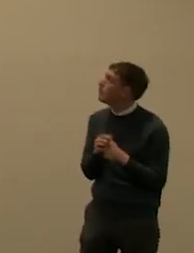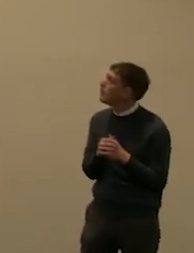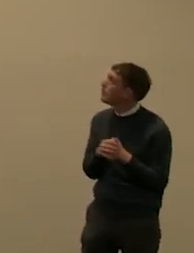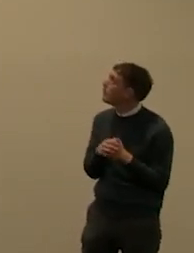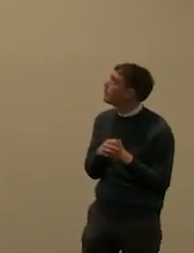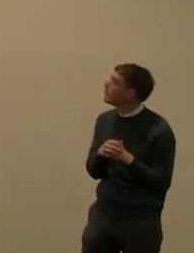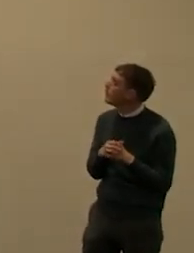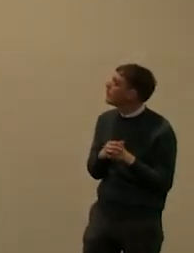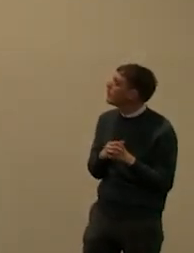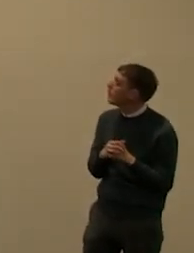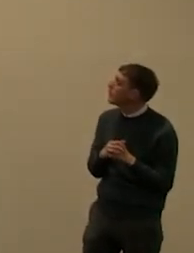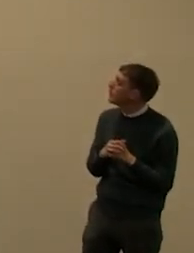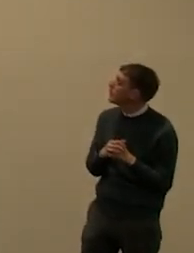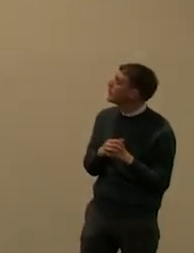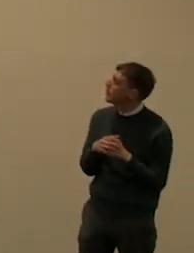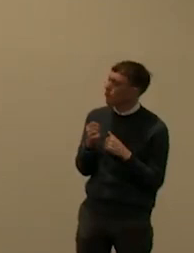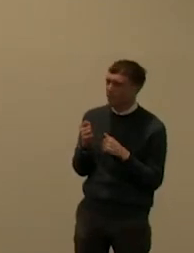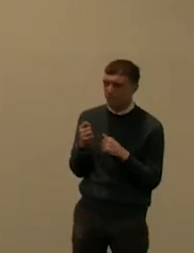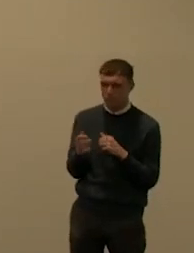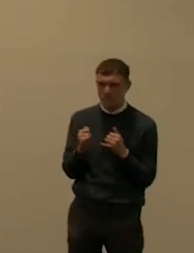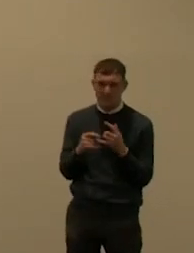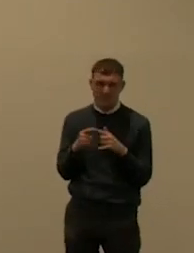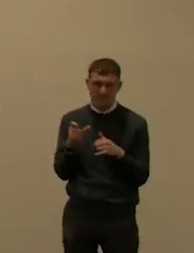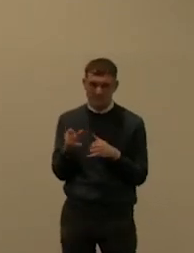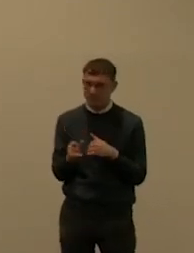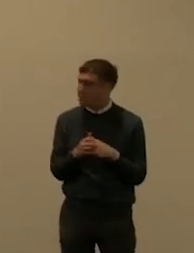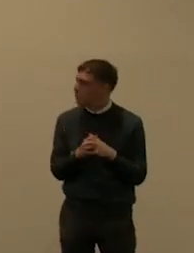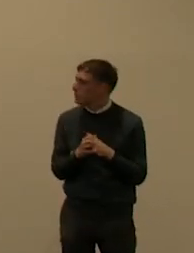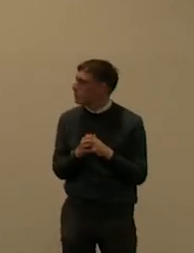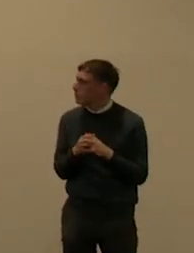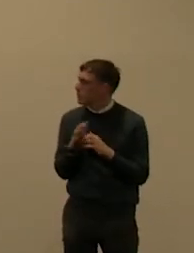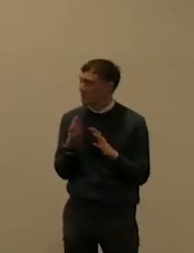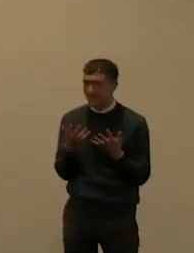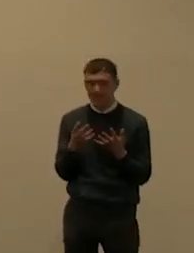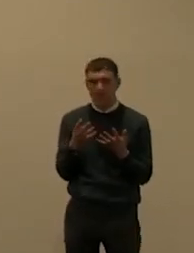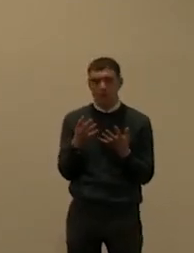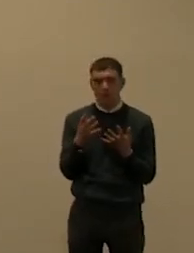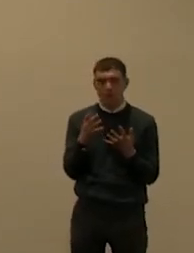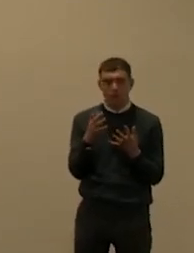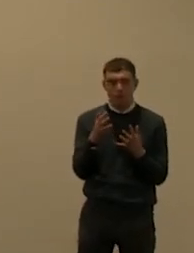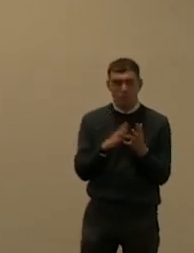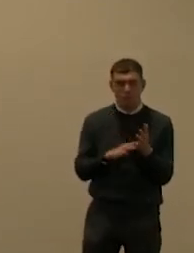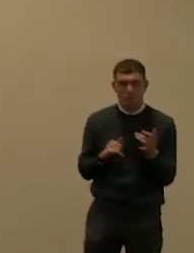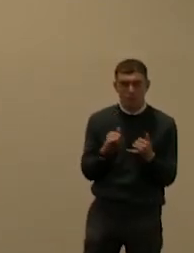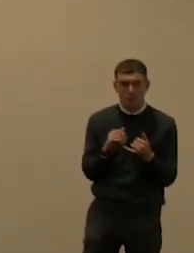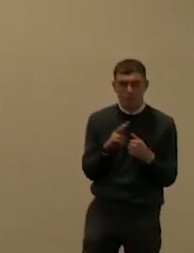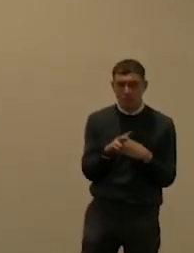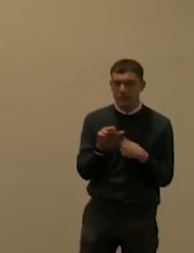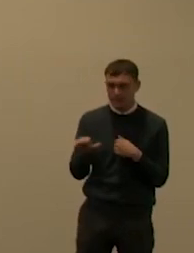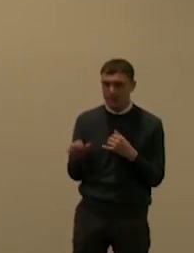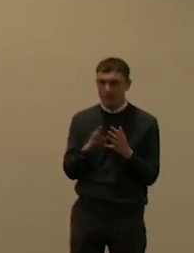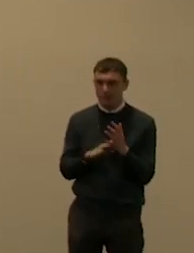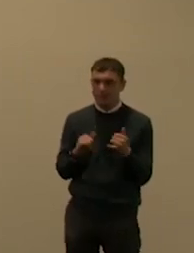enable, and it will take a few seconds. You can see here 26 milliseconds, and in a few seconds